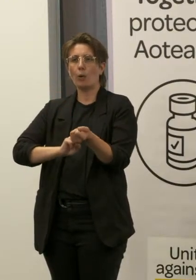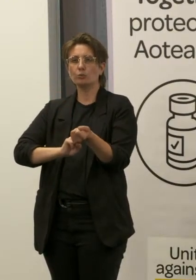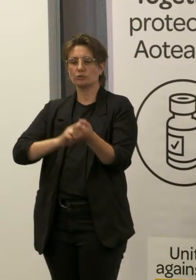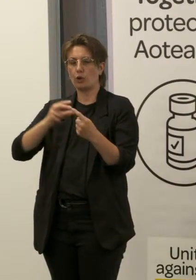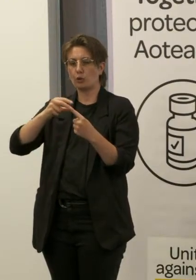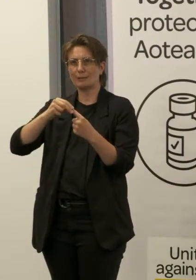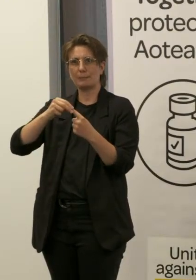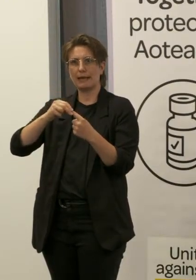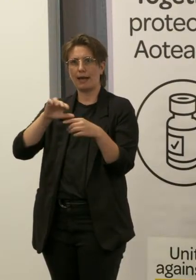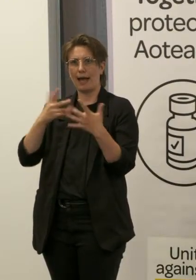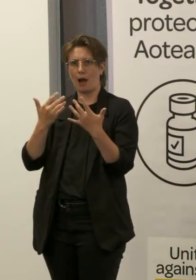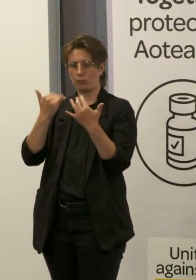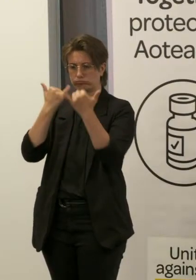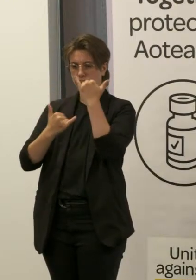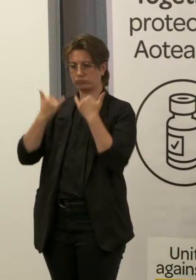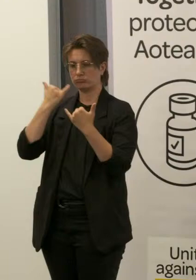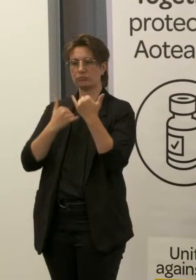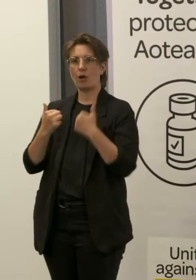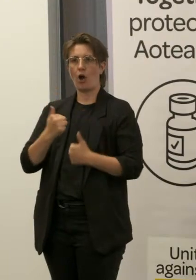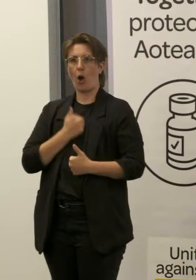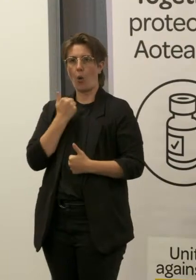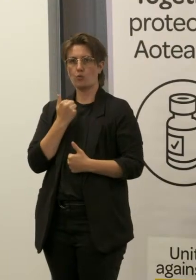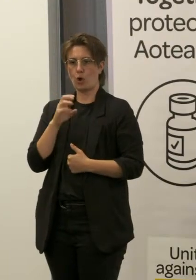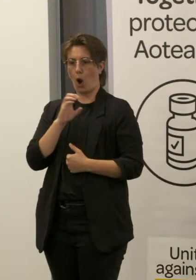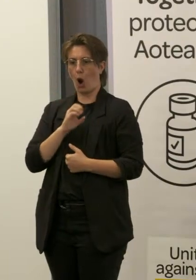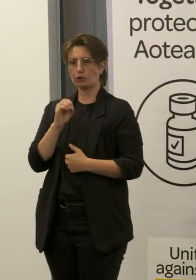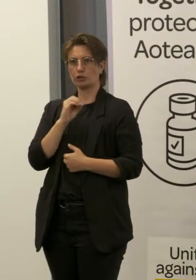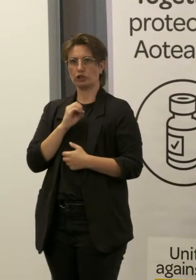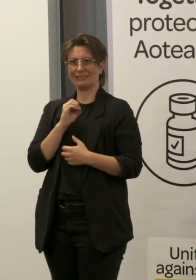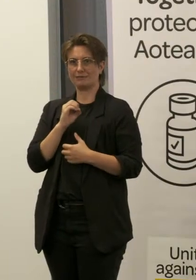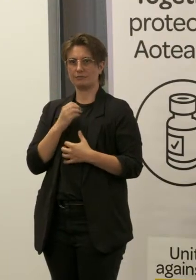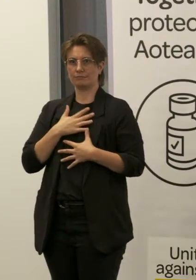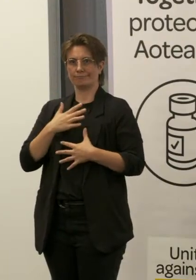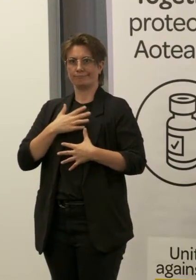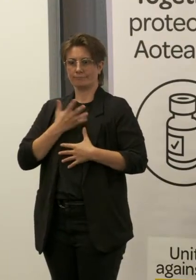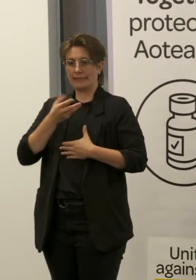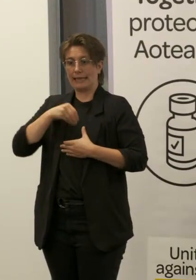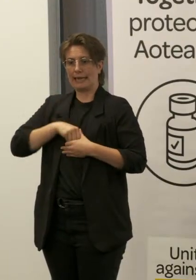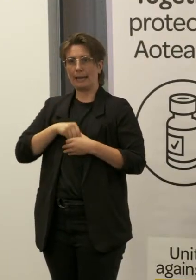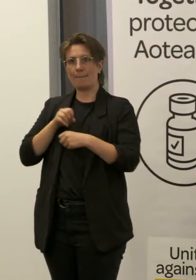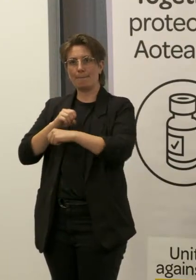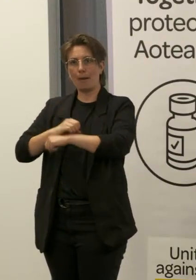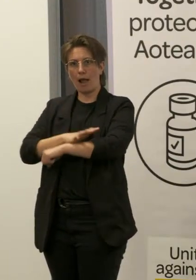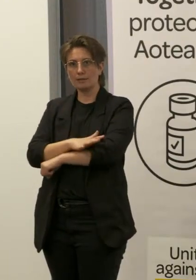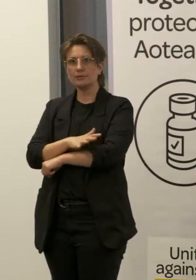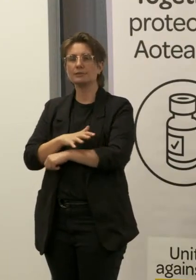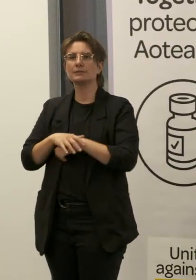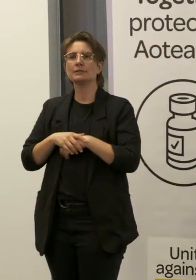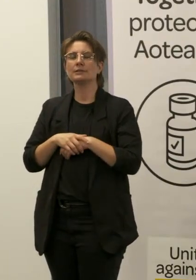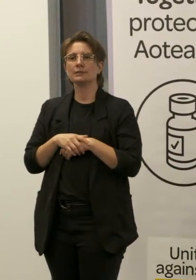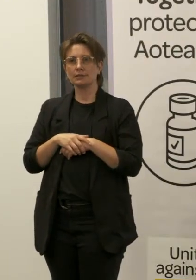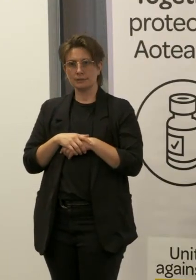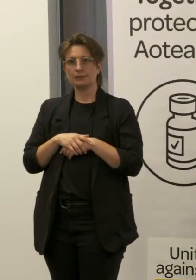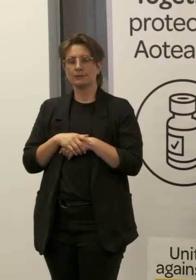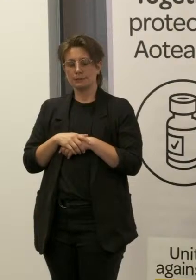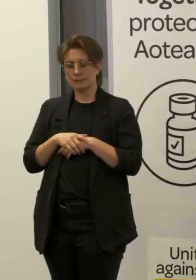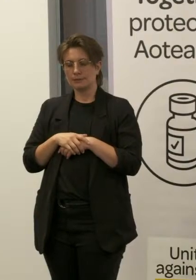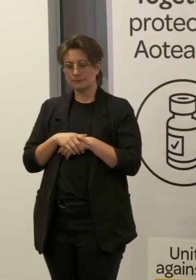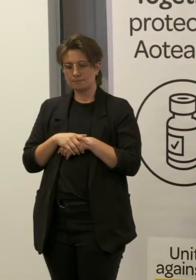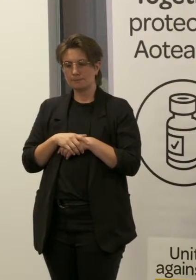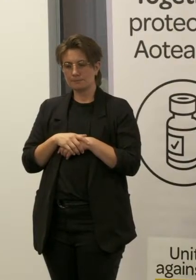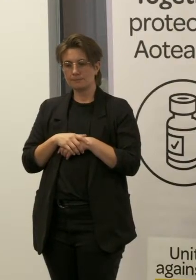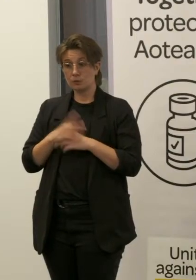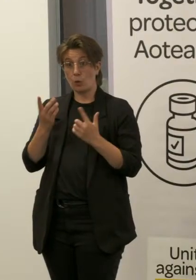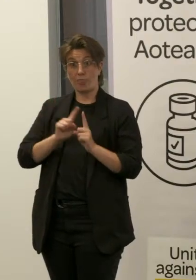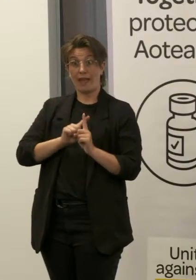what we've done there is we actually have a person that, whilst maintaining appropriate social distancing, they actually go out and